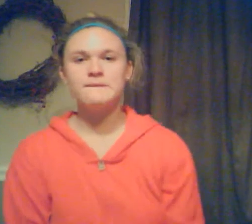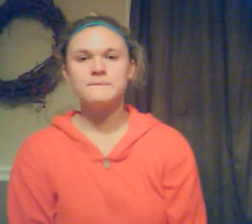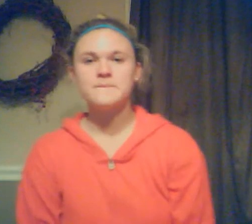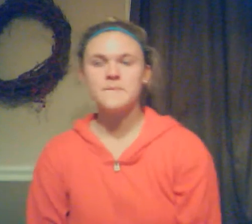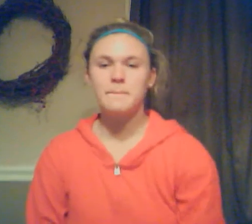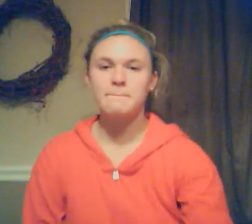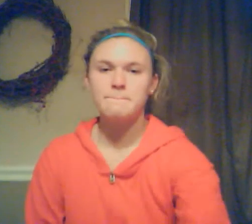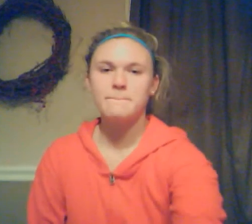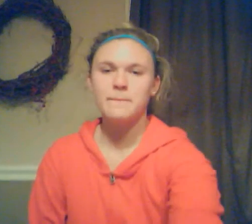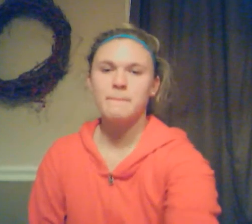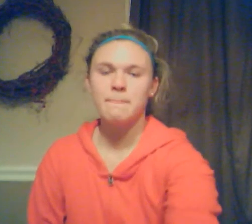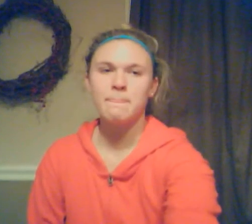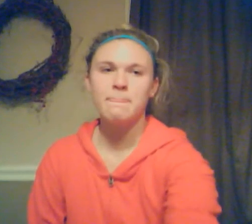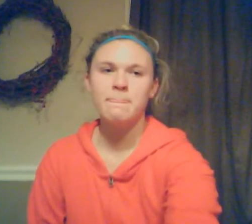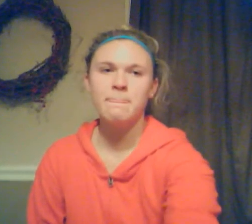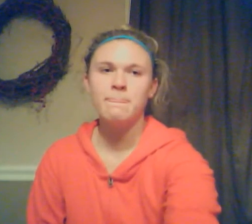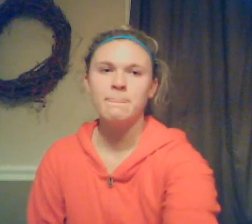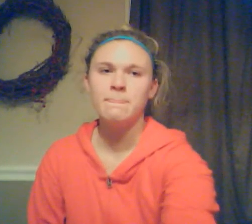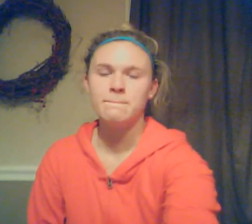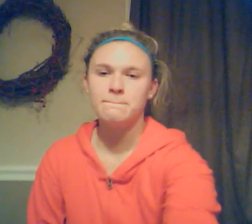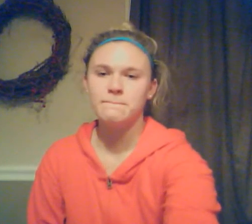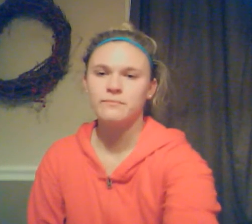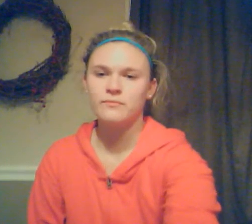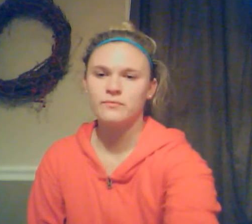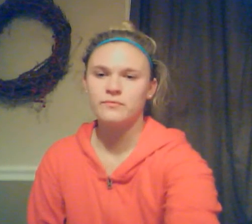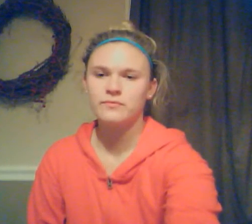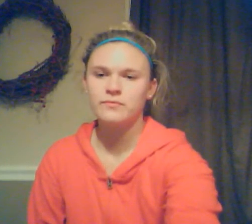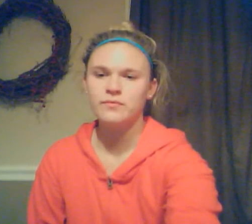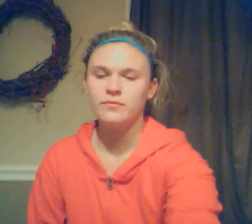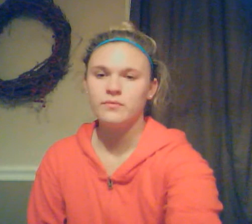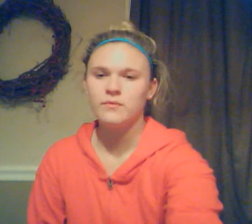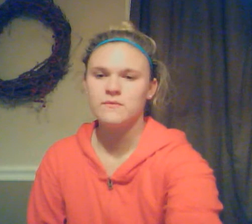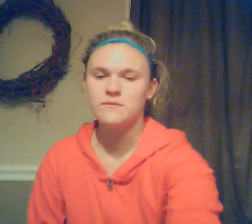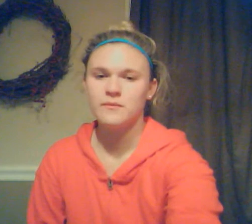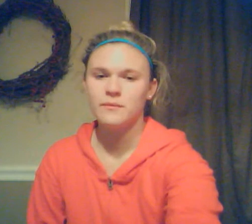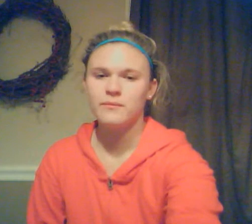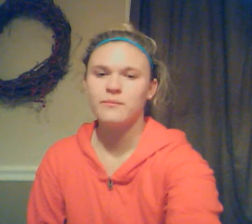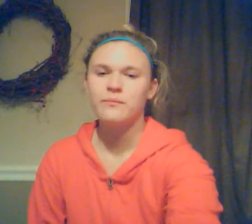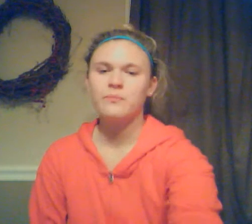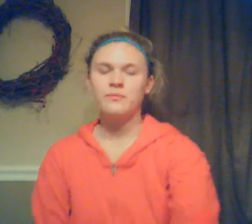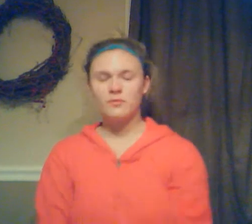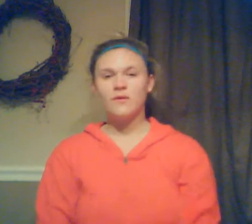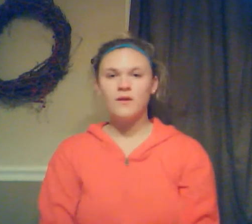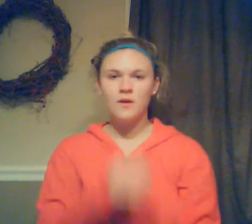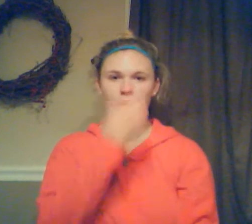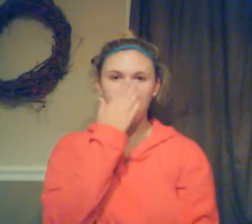classic Thomas Jefferson style version. So I'm going to show you the basic steps to make. Hello, this is Chef John